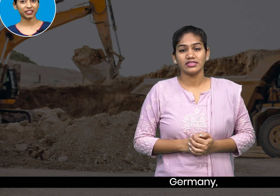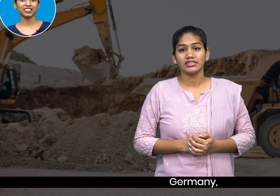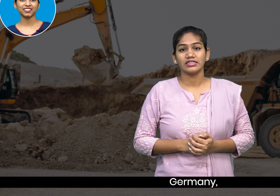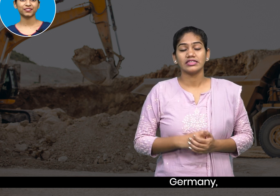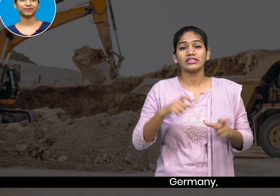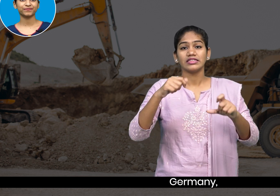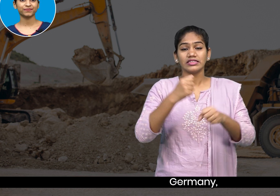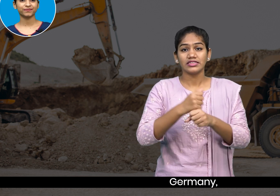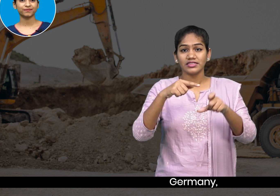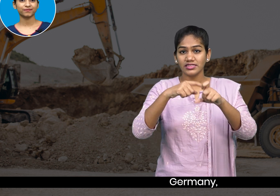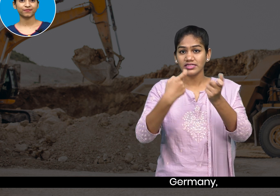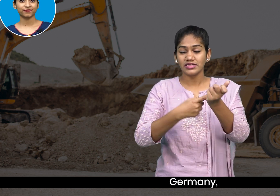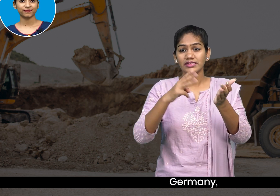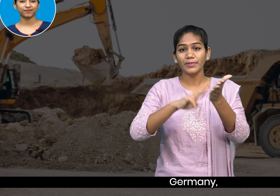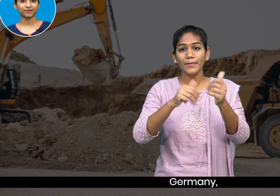Germany,